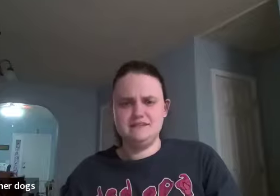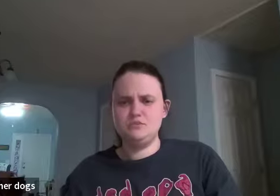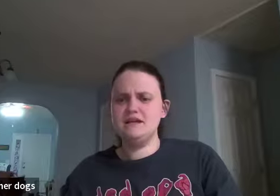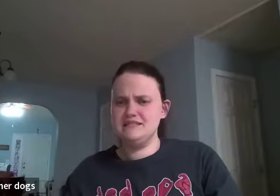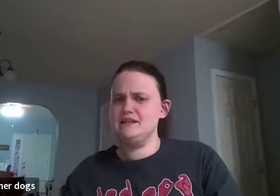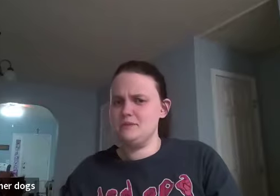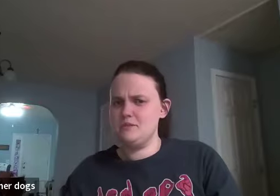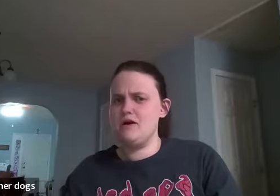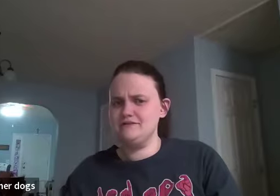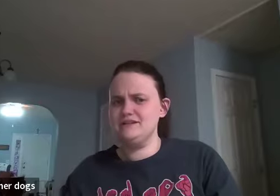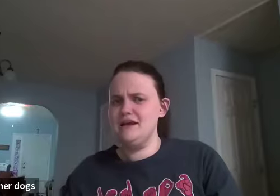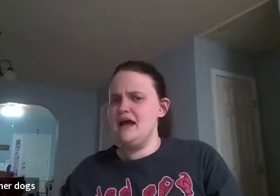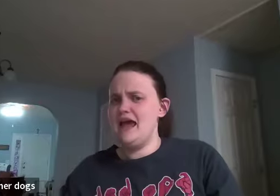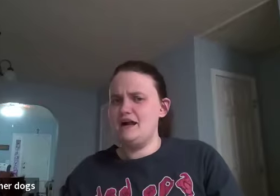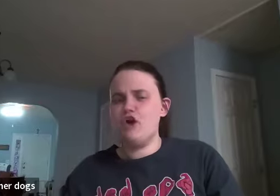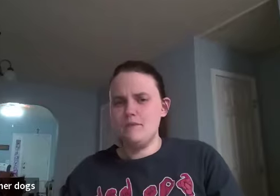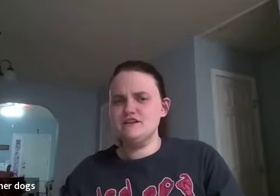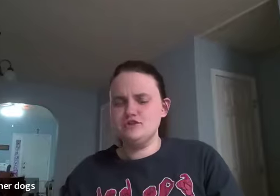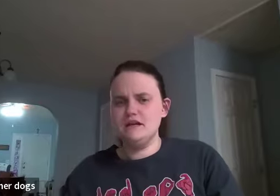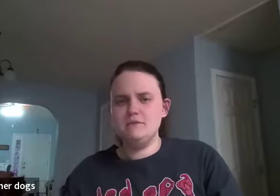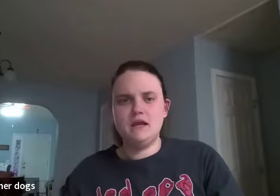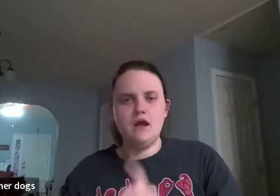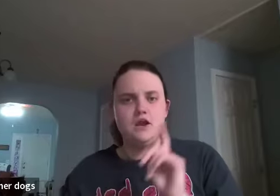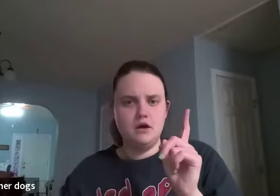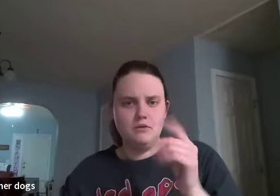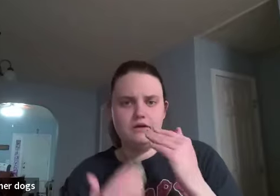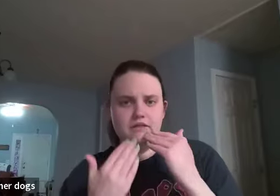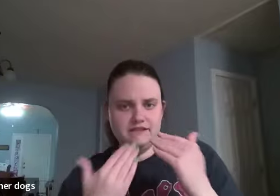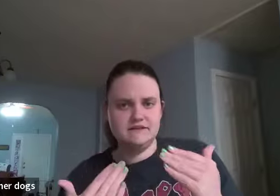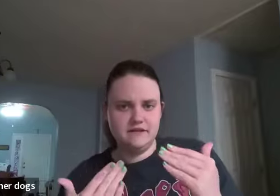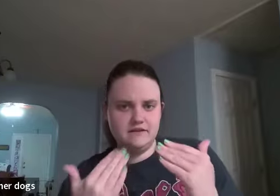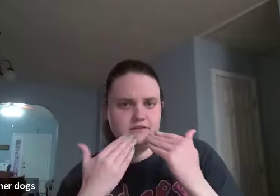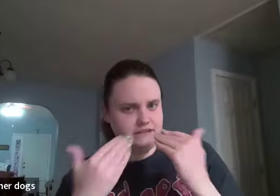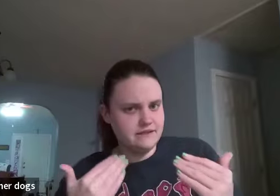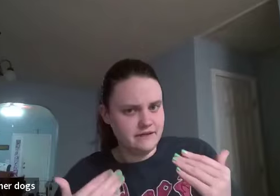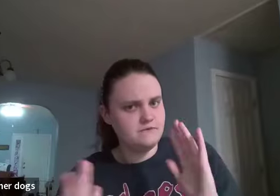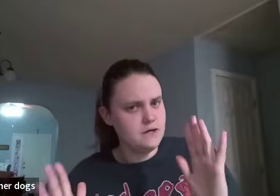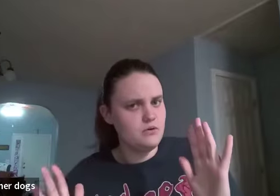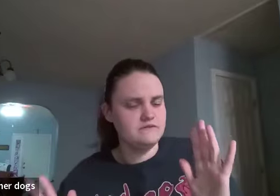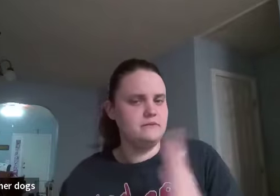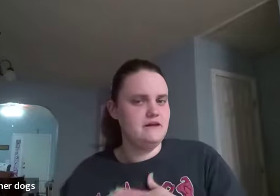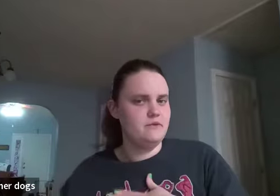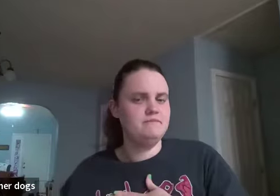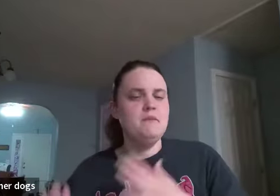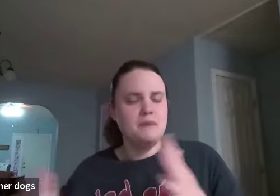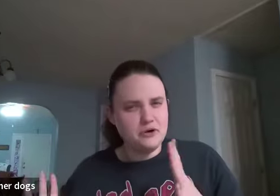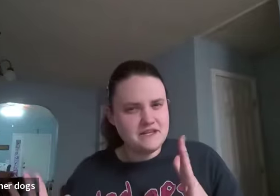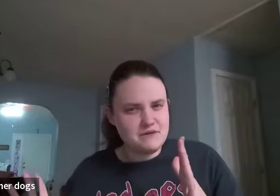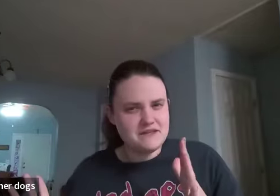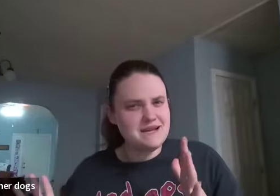It's one I see a little bit more often, and I've caught myself doing it. And I'm like, no, Thanksgiving, Thanksgiving. It's very important for me that way. My birthday's around that time,